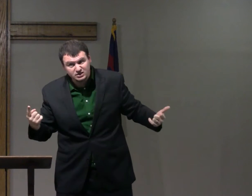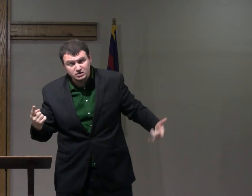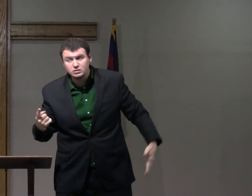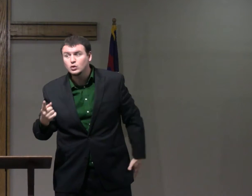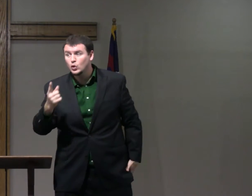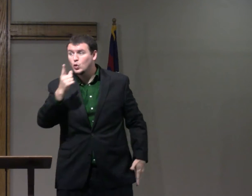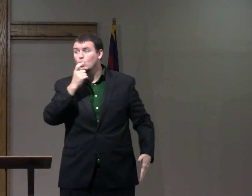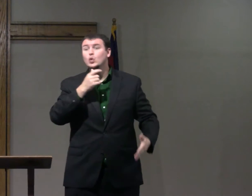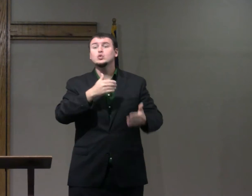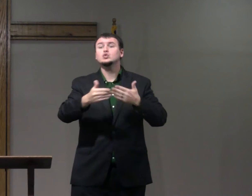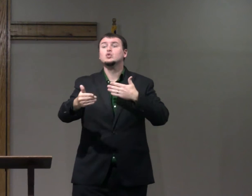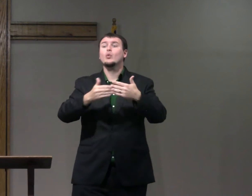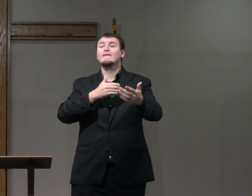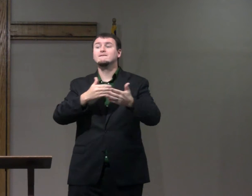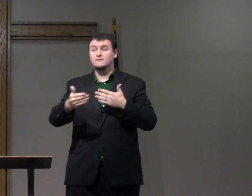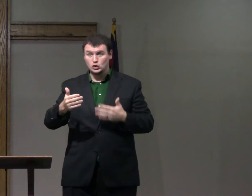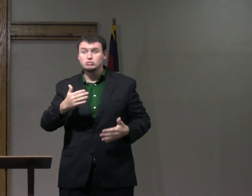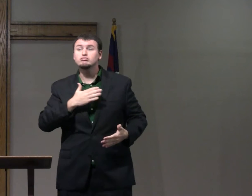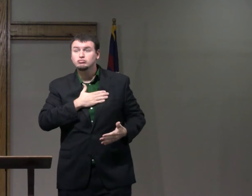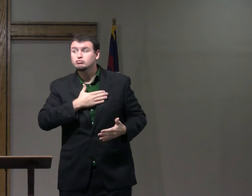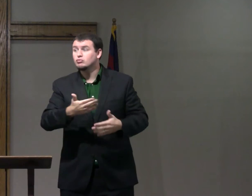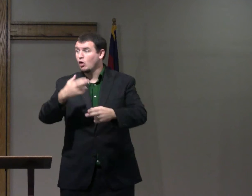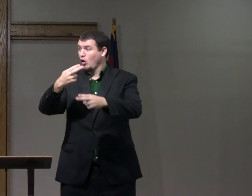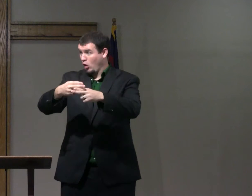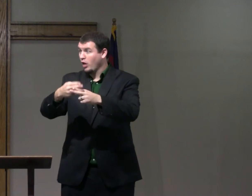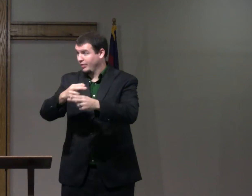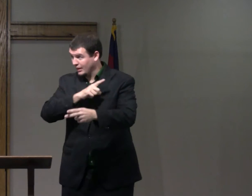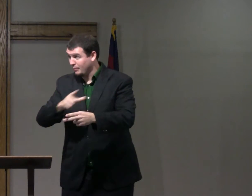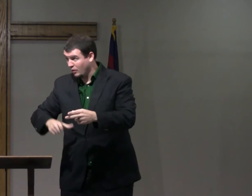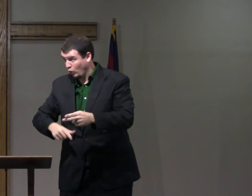this is actually the opposite. And whosoever was not